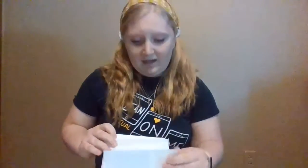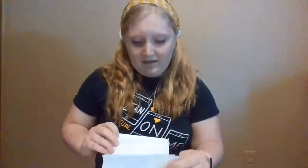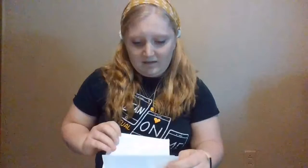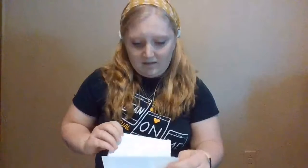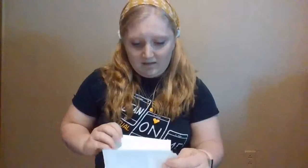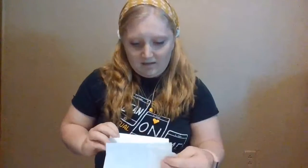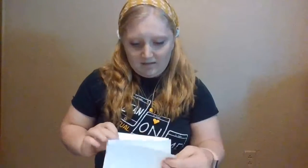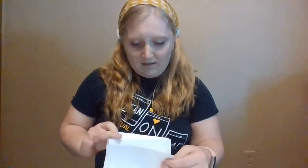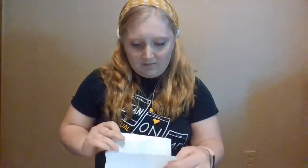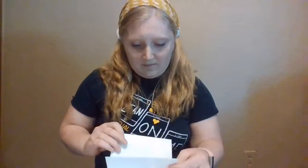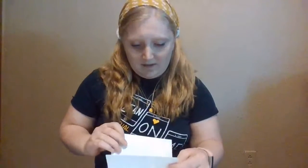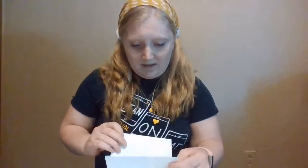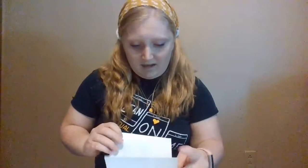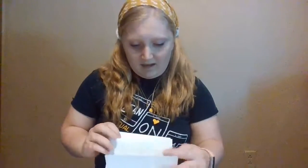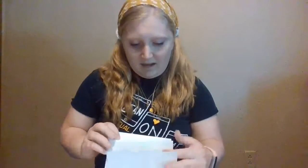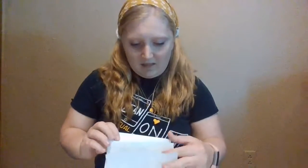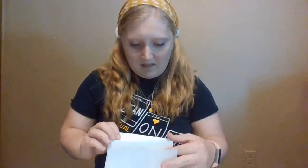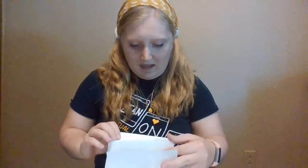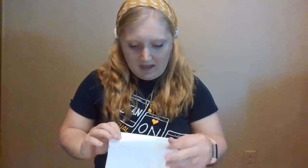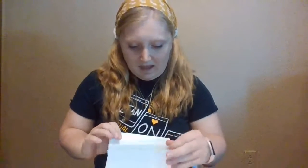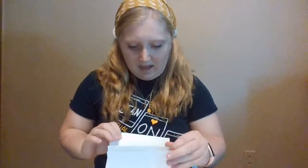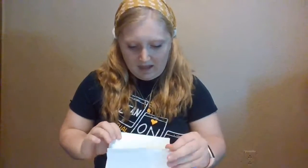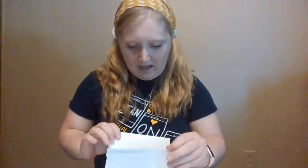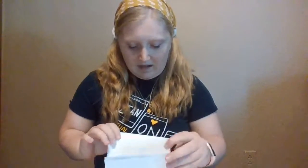find something like